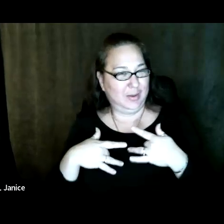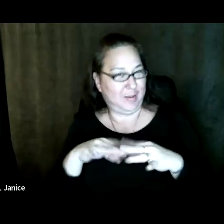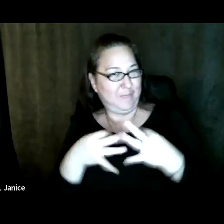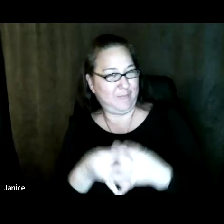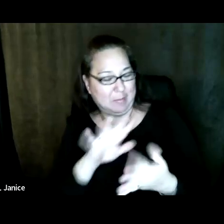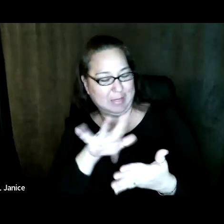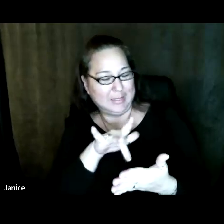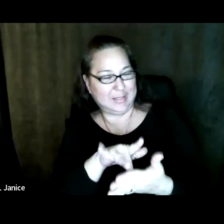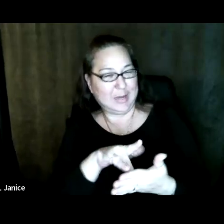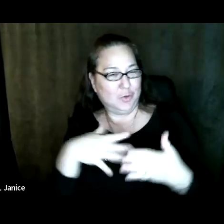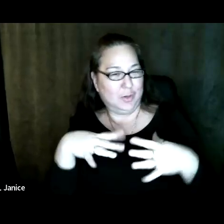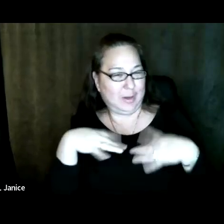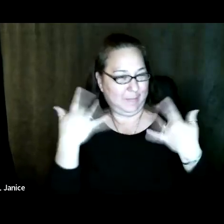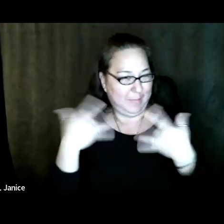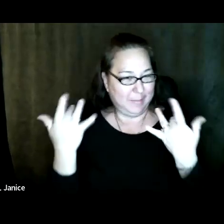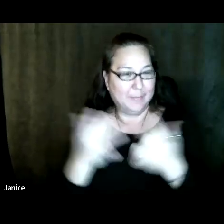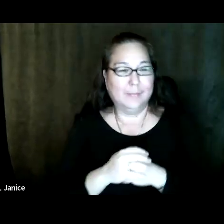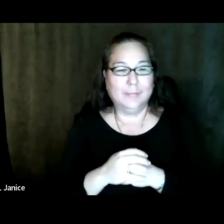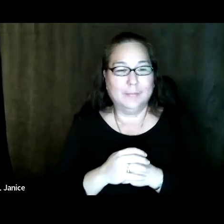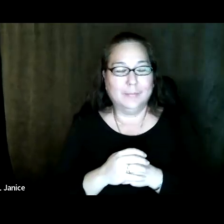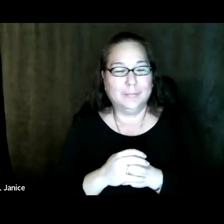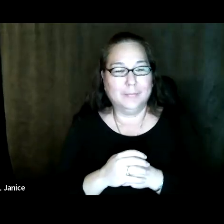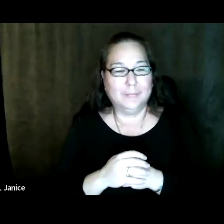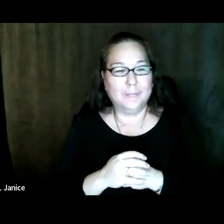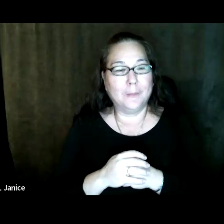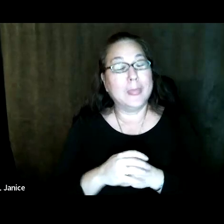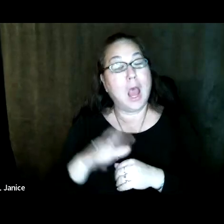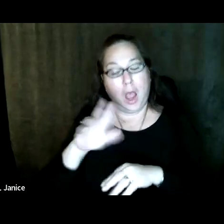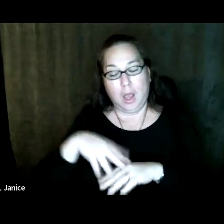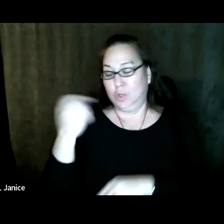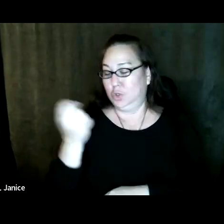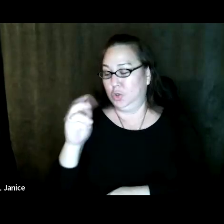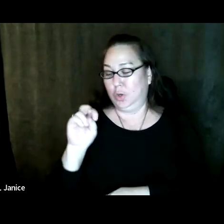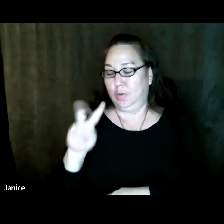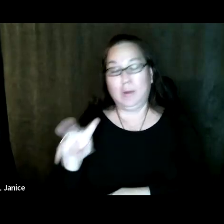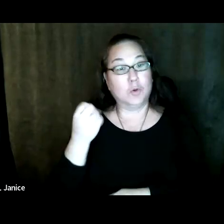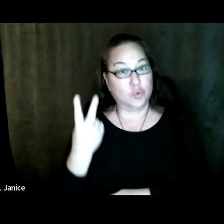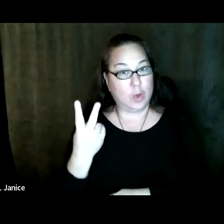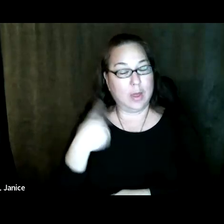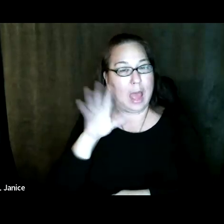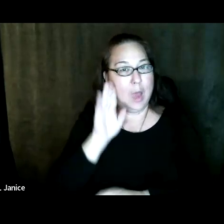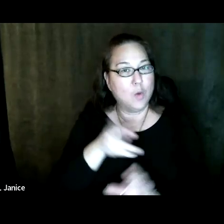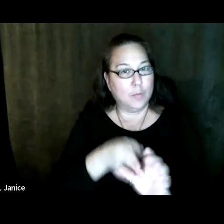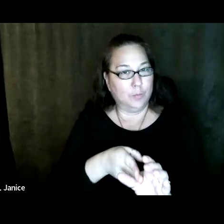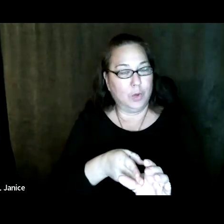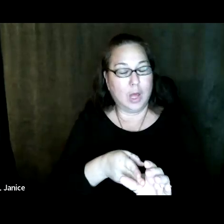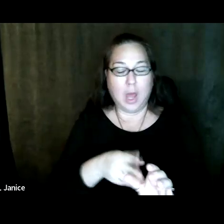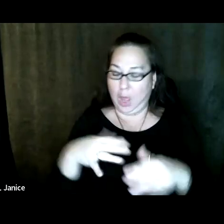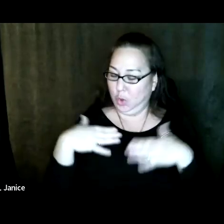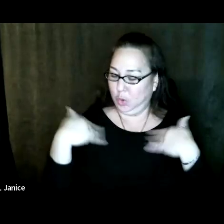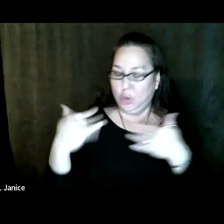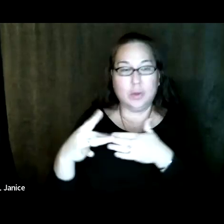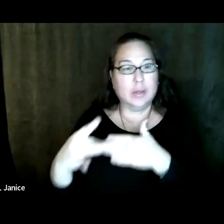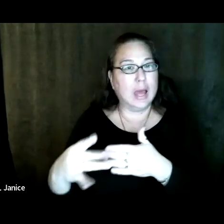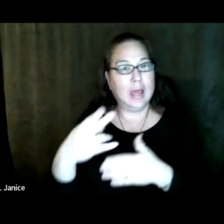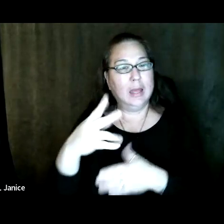day out in our schools in BPS. On Tuesday, November 12th, I'll be participating in a youth-led town hall